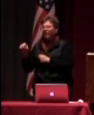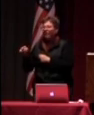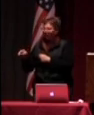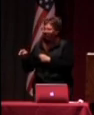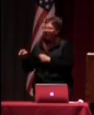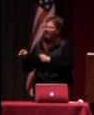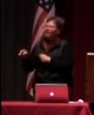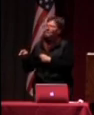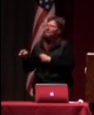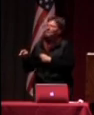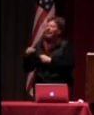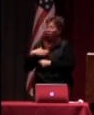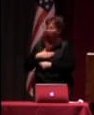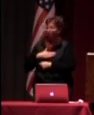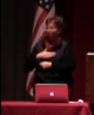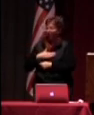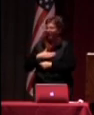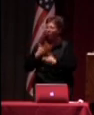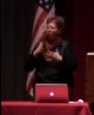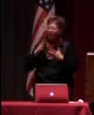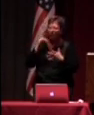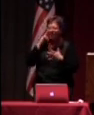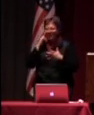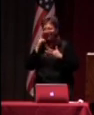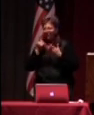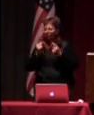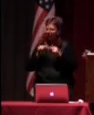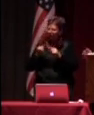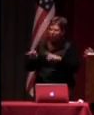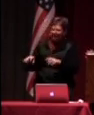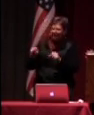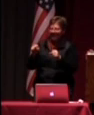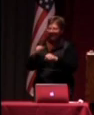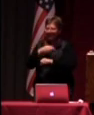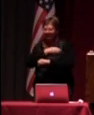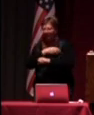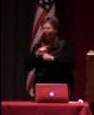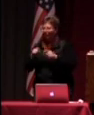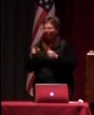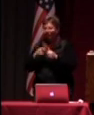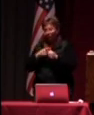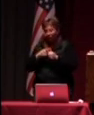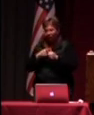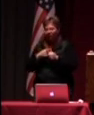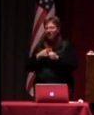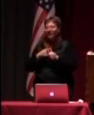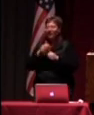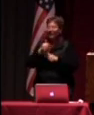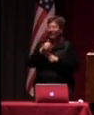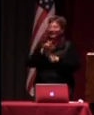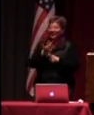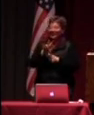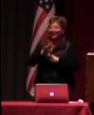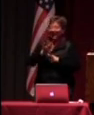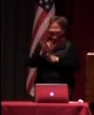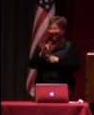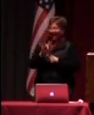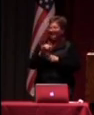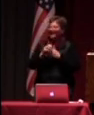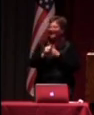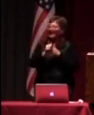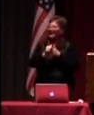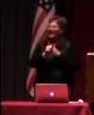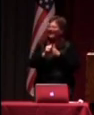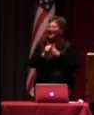d'etat. Napoleon was already thinking of trying to seize power, although first there was a detour. In 1798, he led an expedition